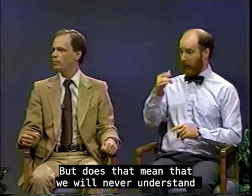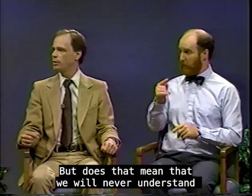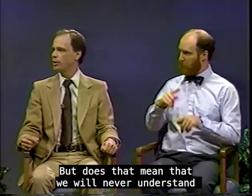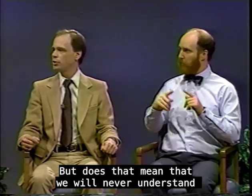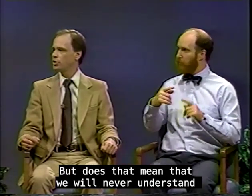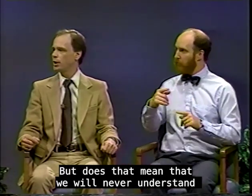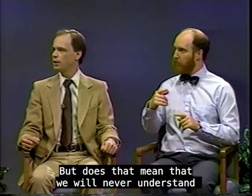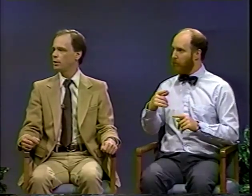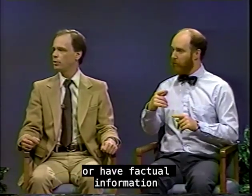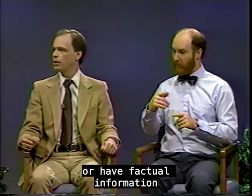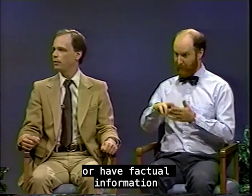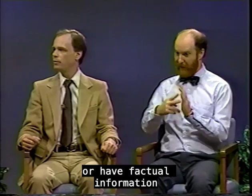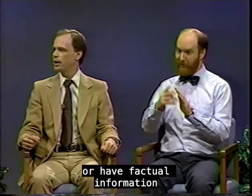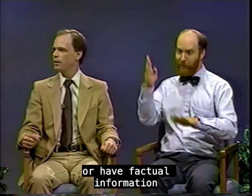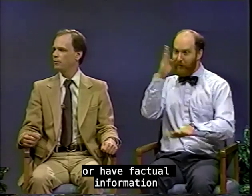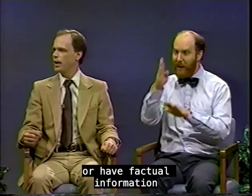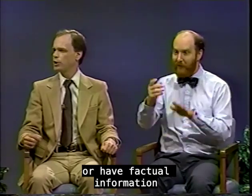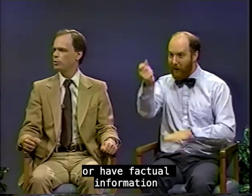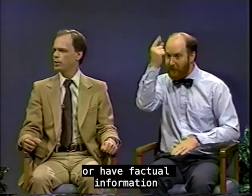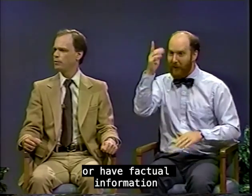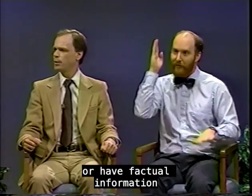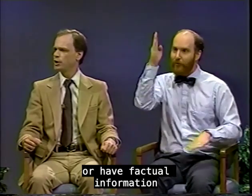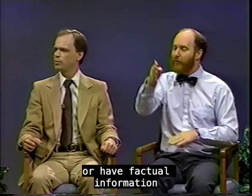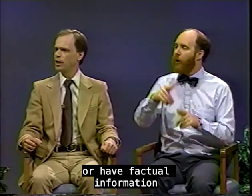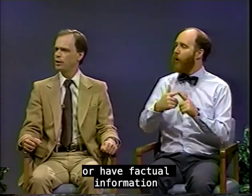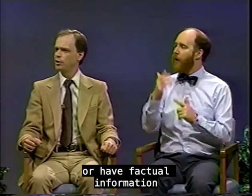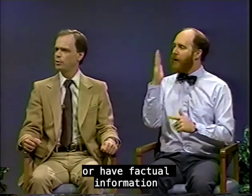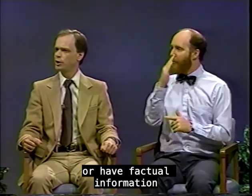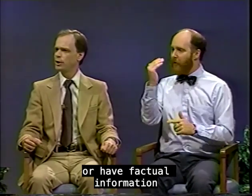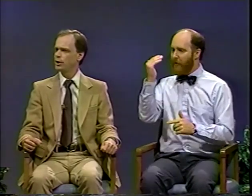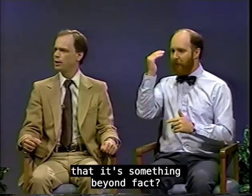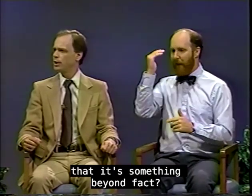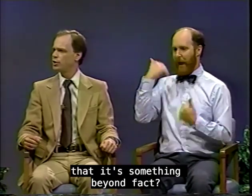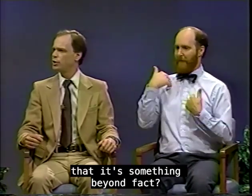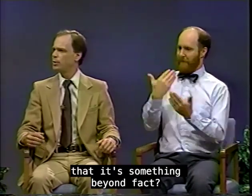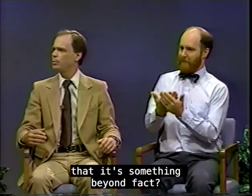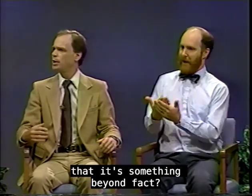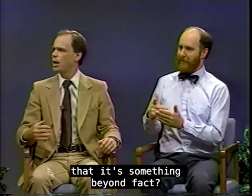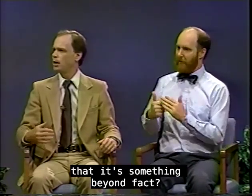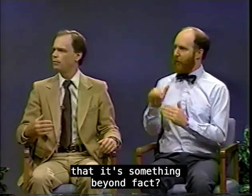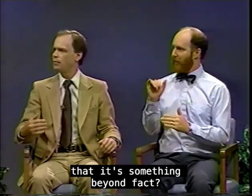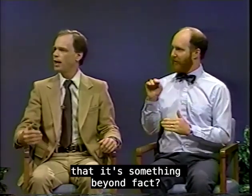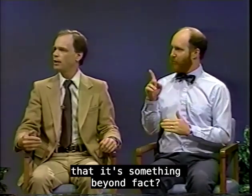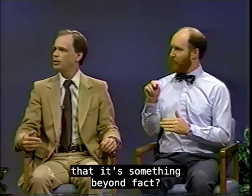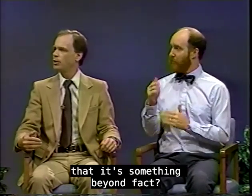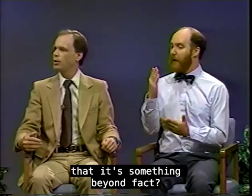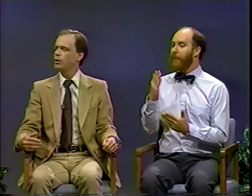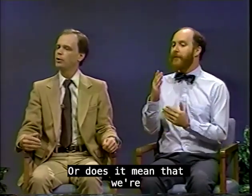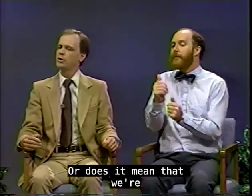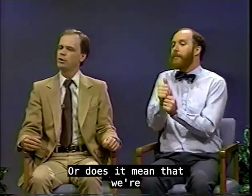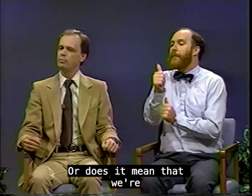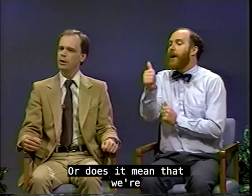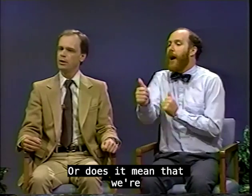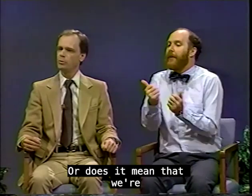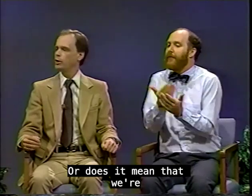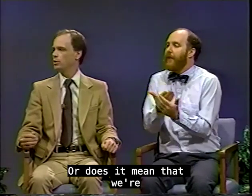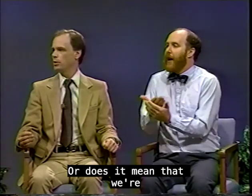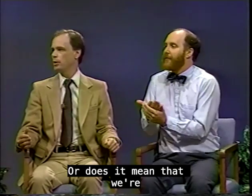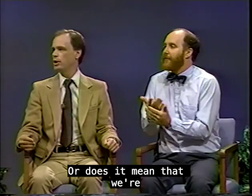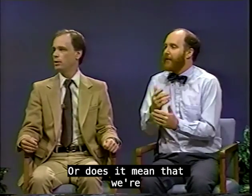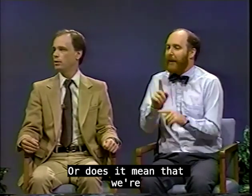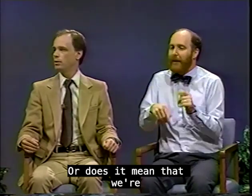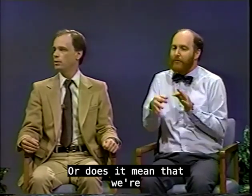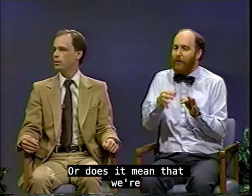we will never understand it or have factual information about intuition, that it's something beyond fact? Or does it mean that